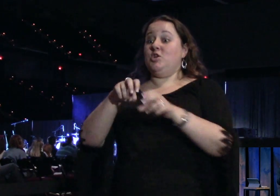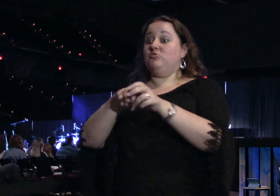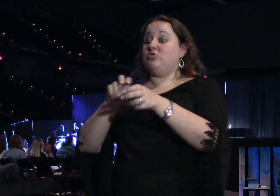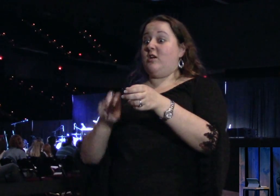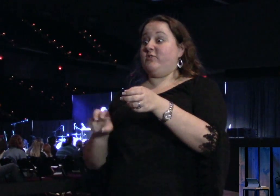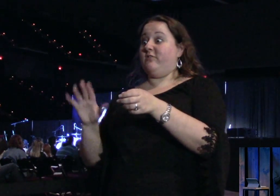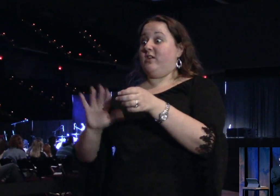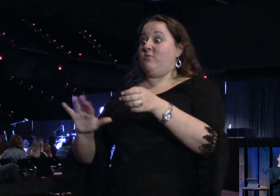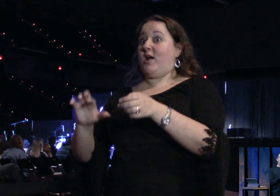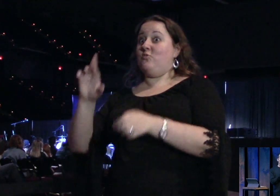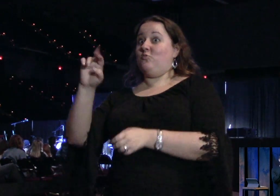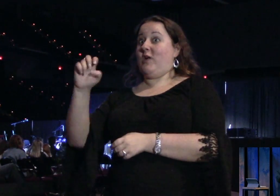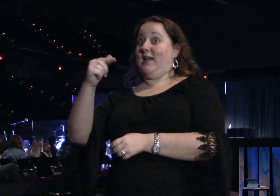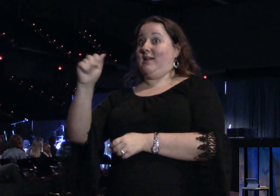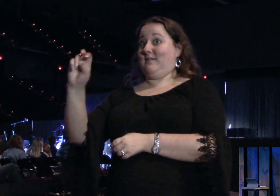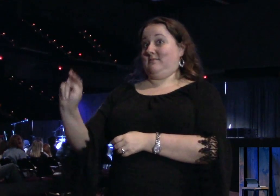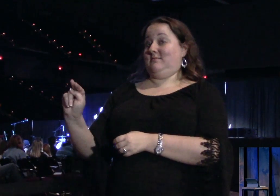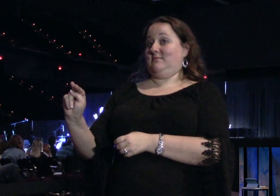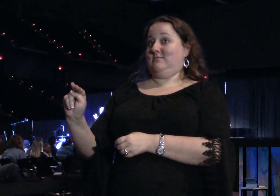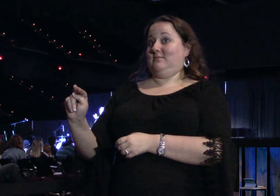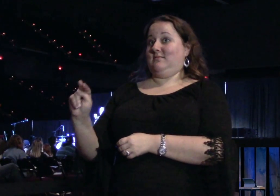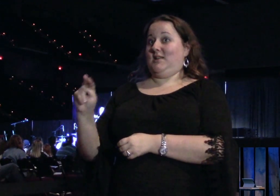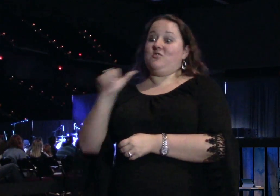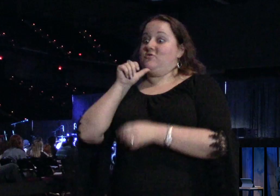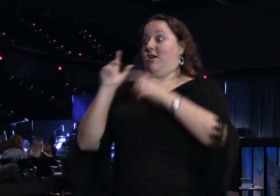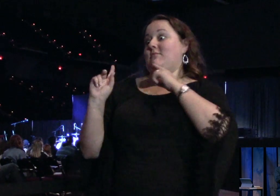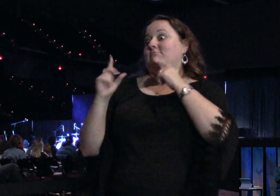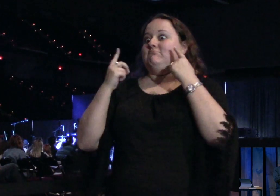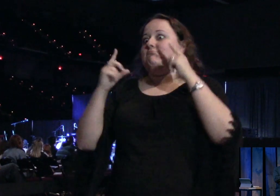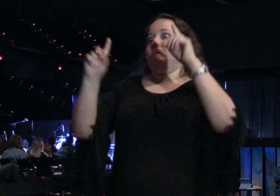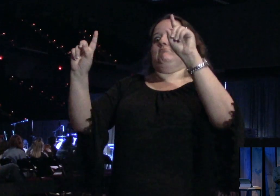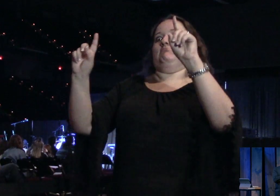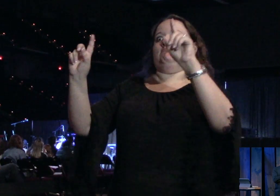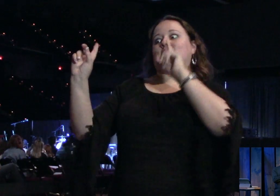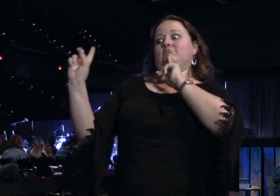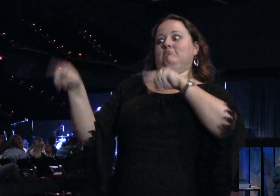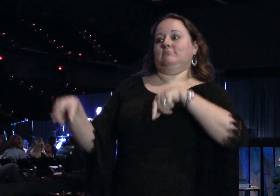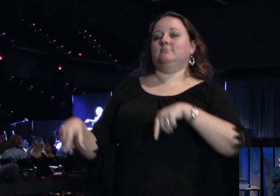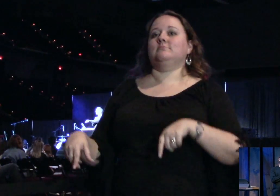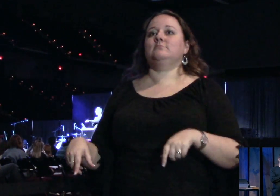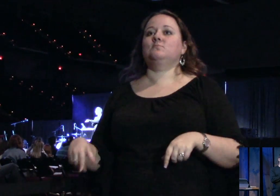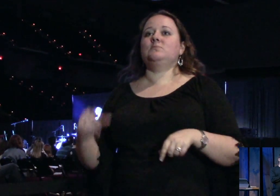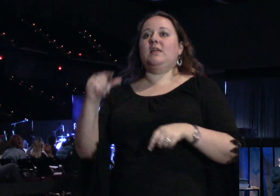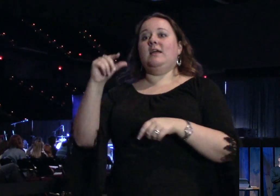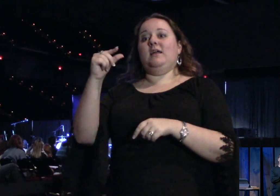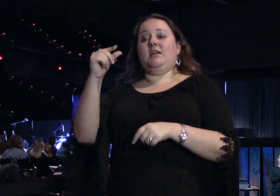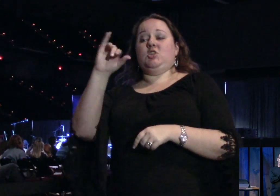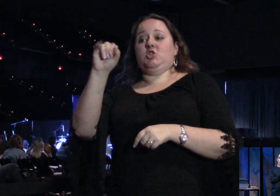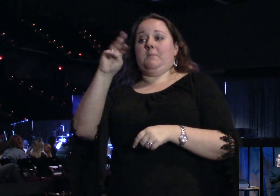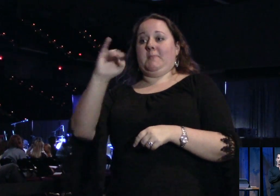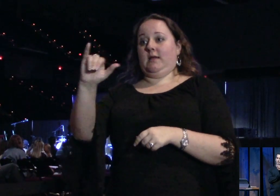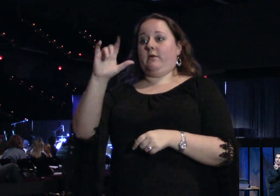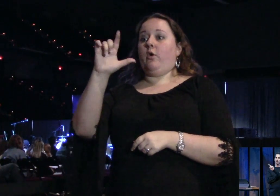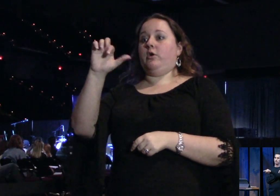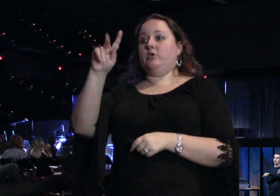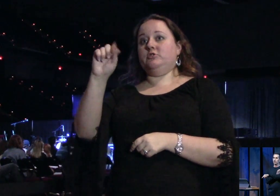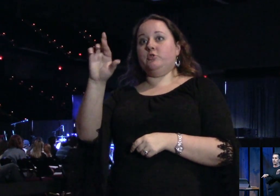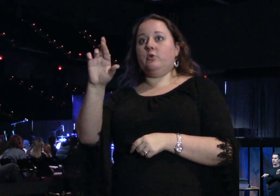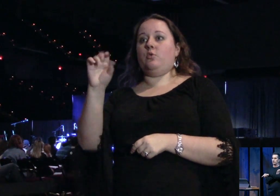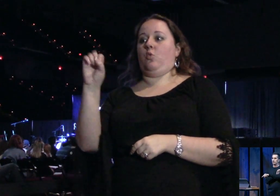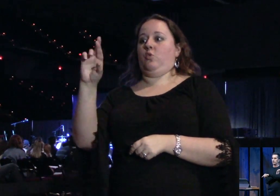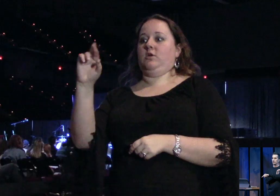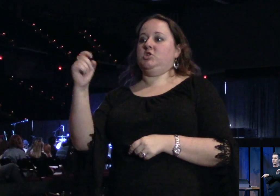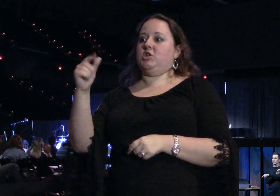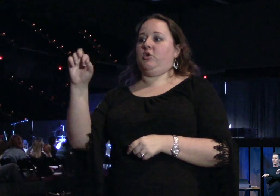For many of you who dropped off right around Ronald Reagan, like the turning point for you was either Jimmy Carter or Gerald